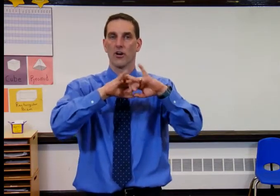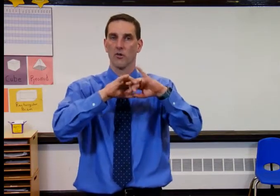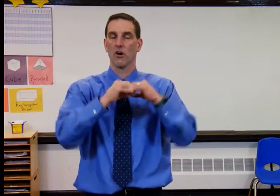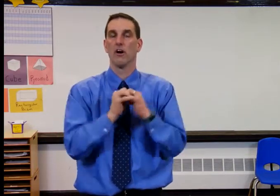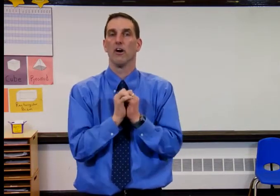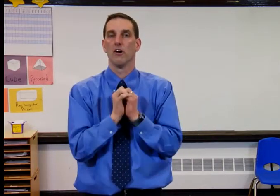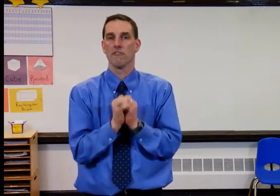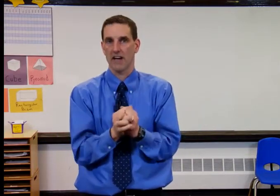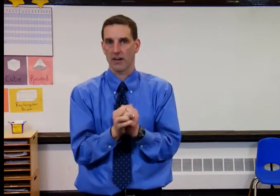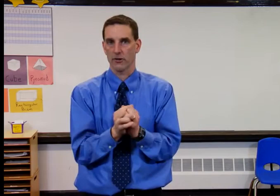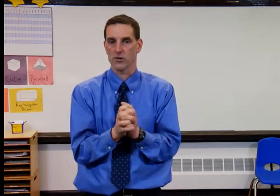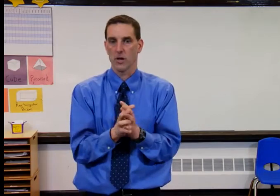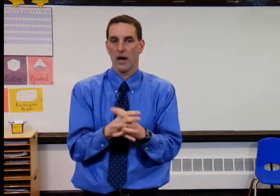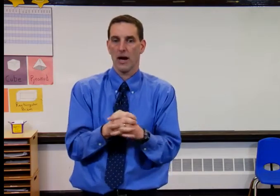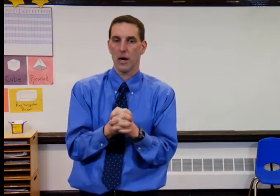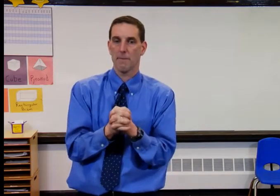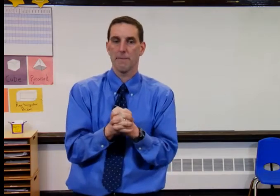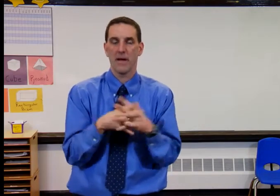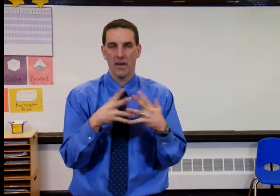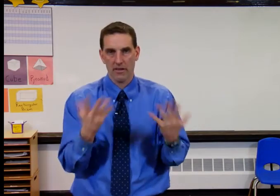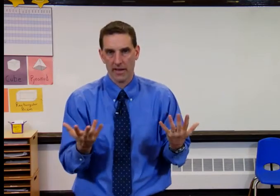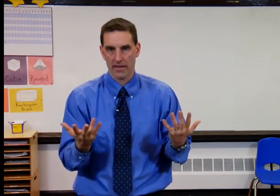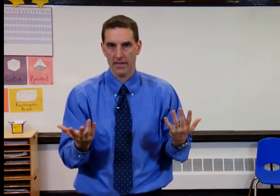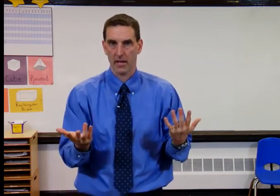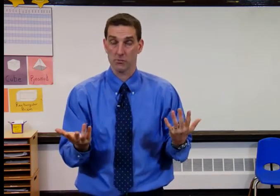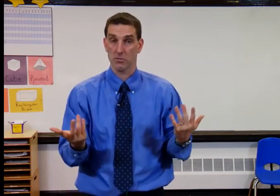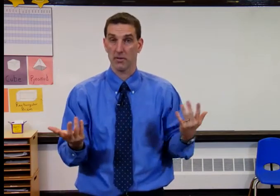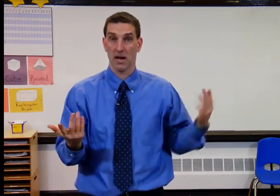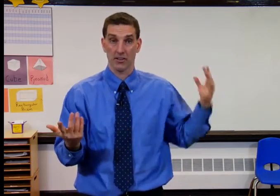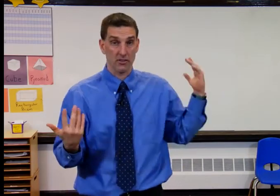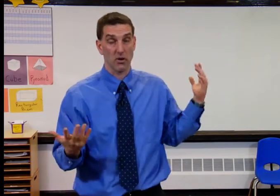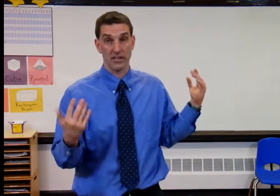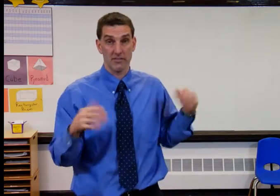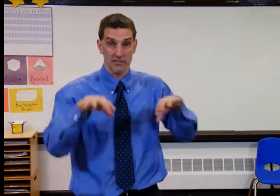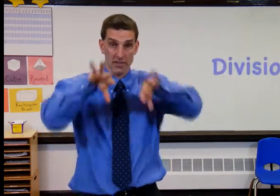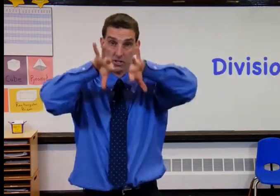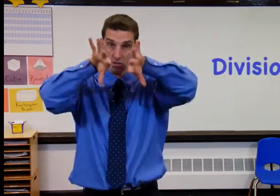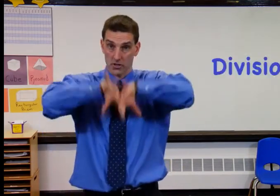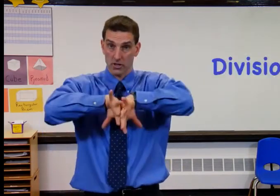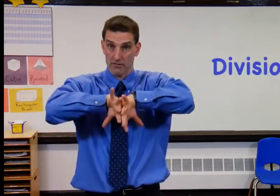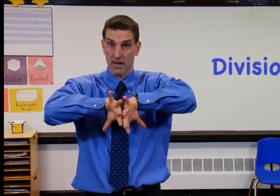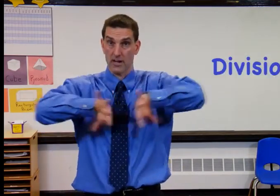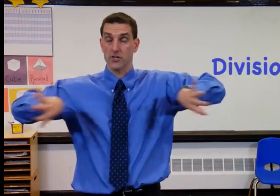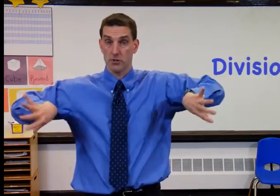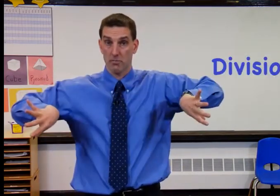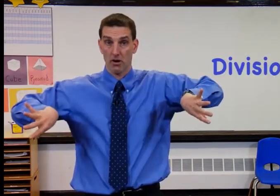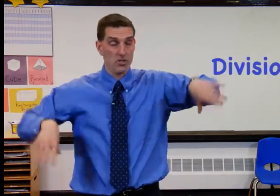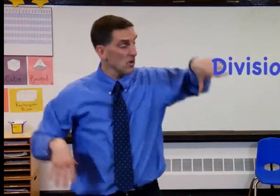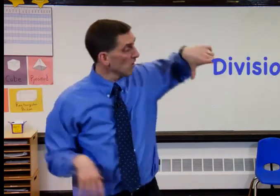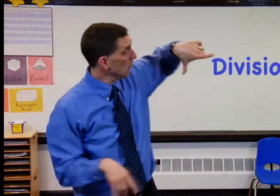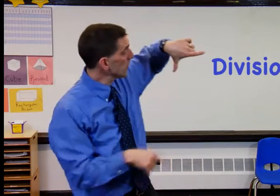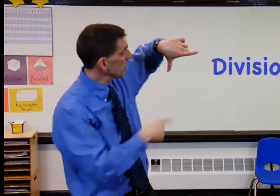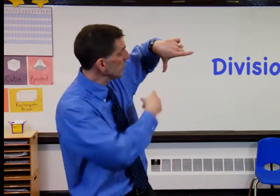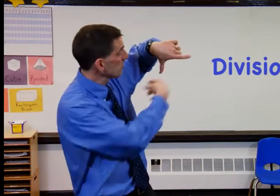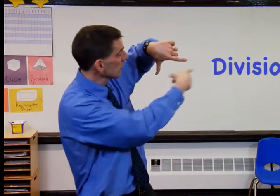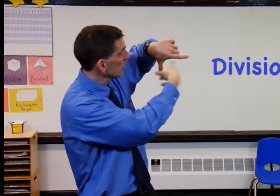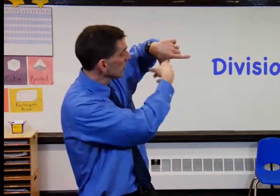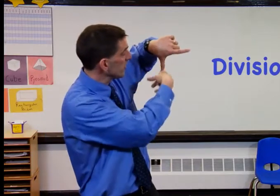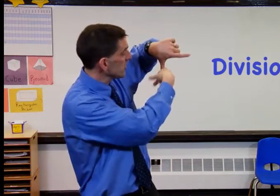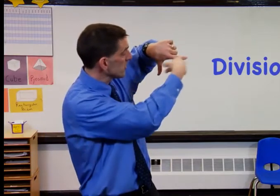your factors. Another idea that comes up a lot is the whole idea of division. So you can divide into 2 parts, or you can use your little division